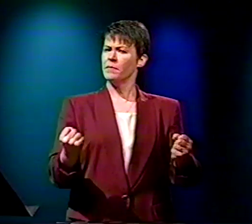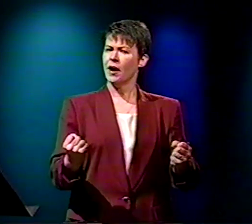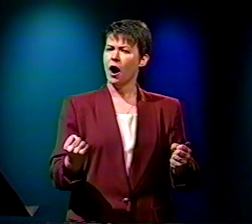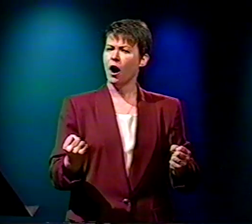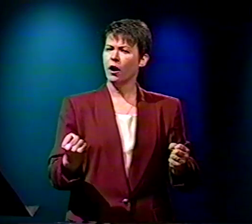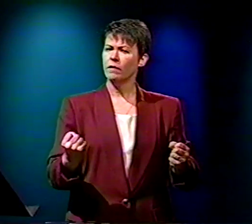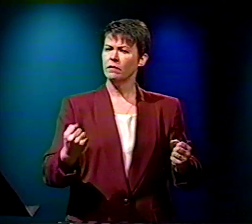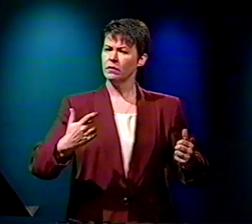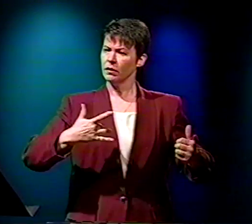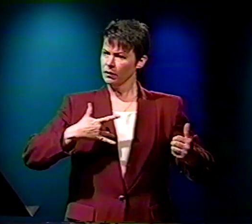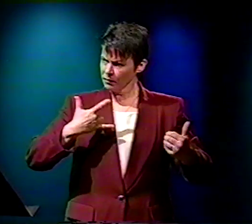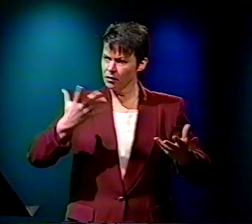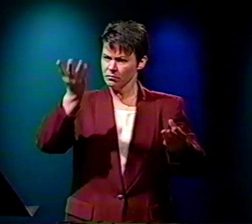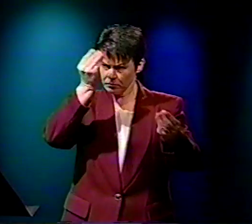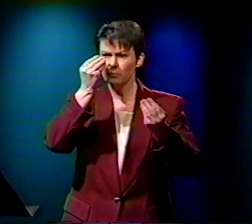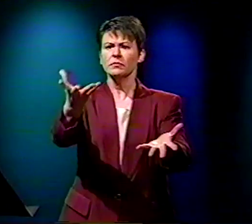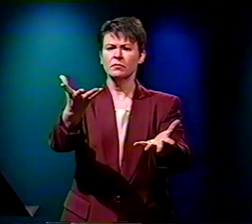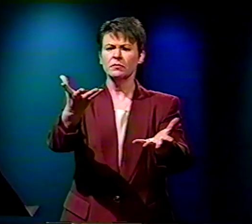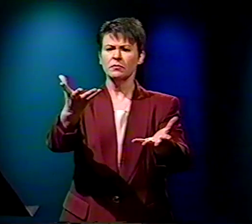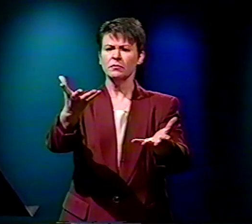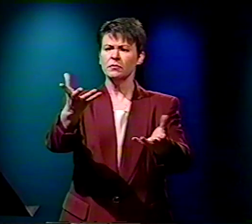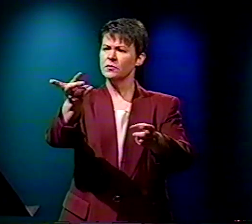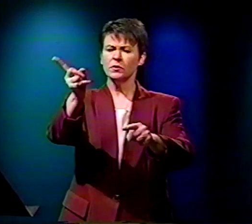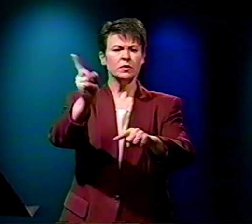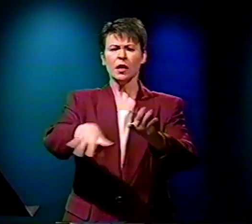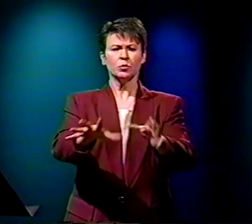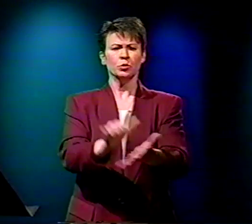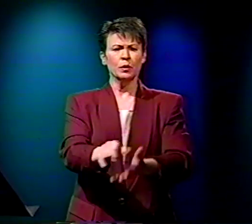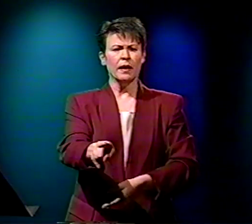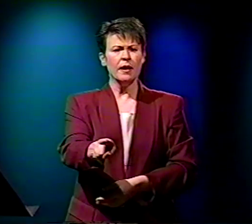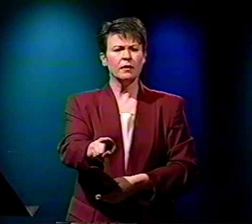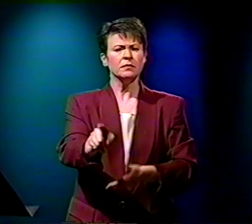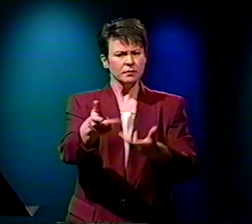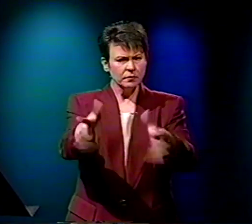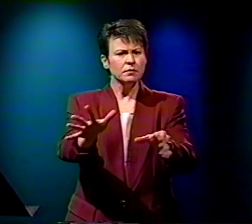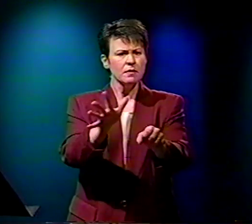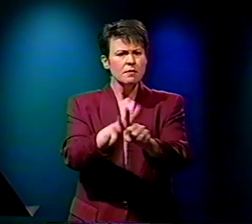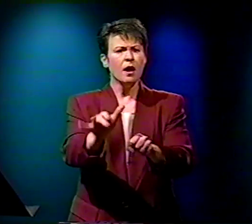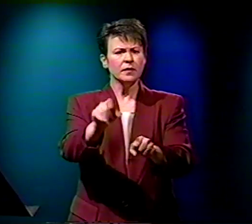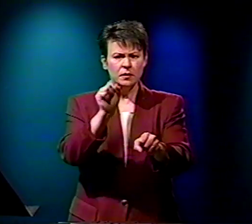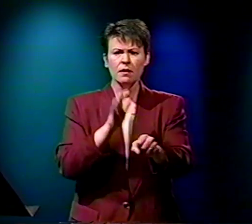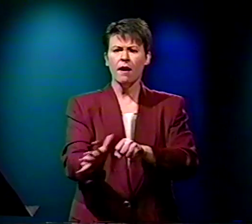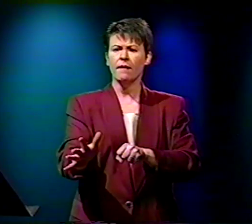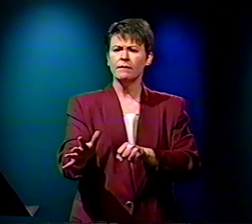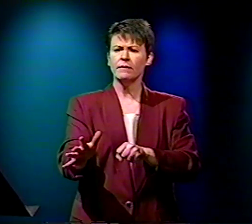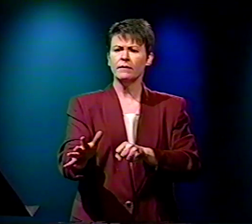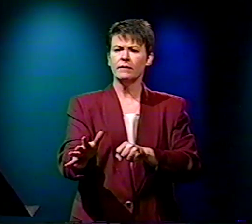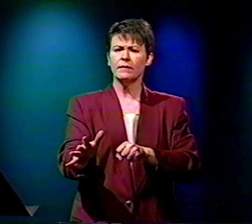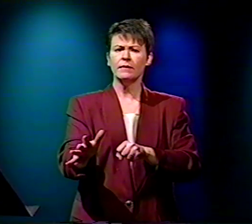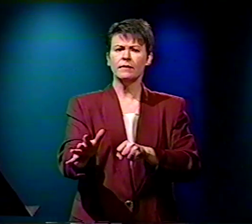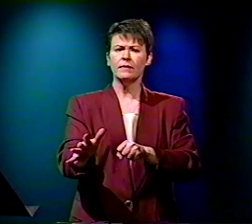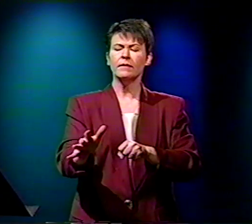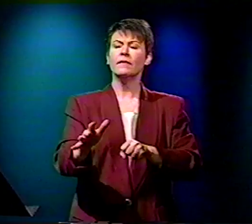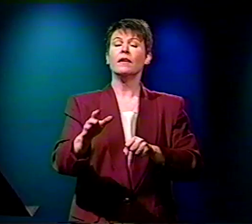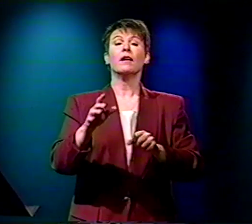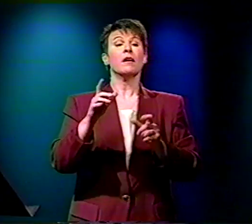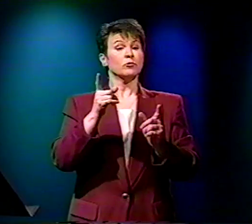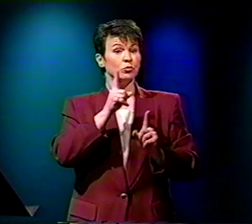I just couldn't believe it. But I'm telling you, I felt so powerful, because I told them they could not do it. Enough is